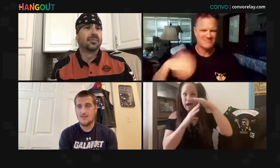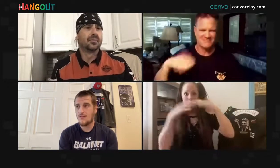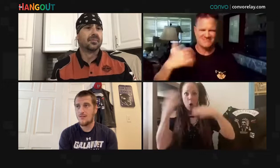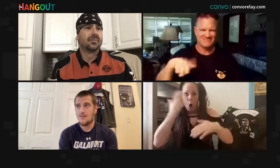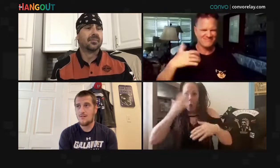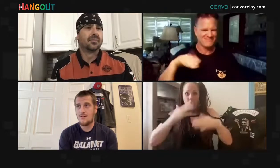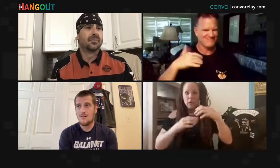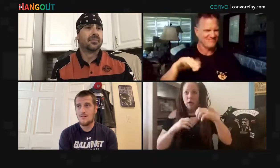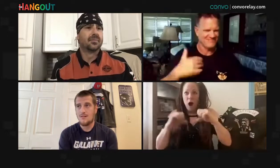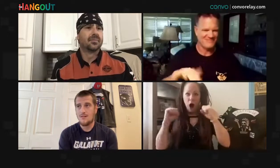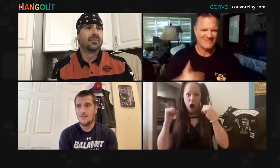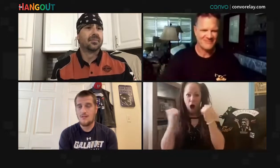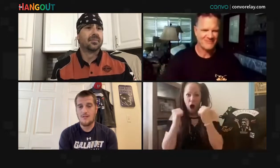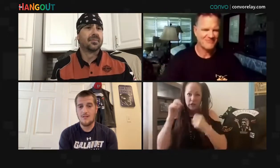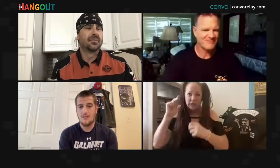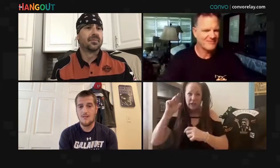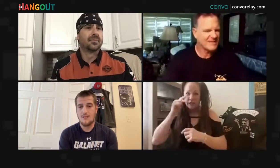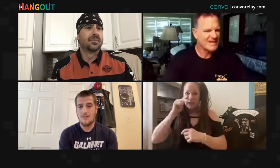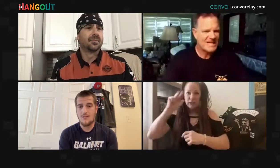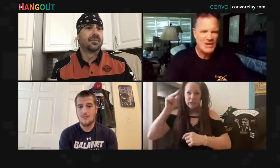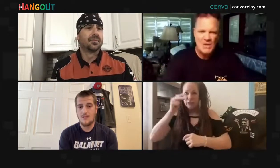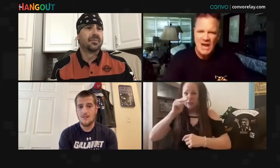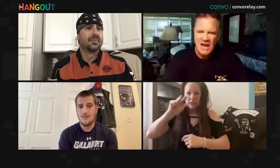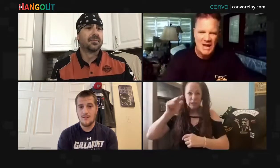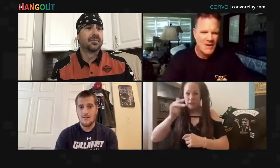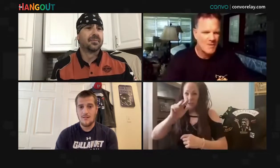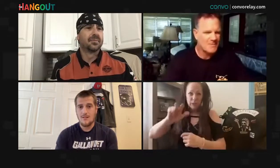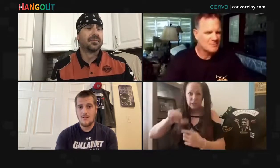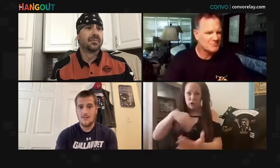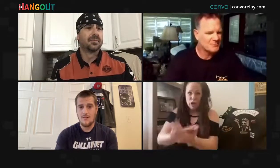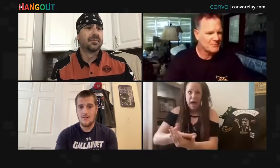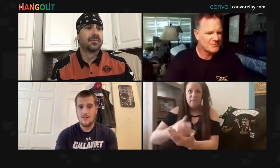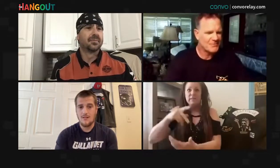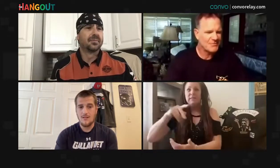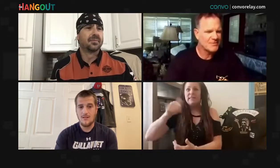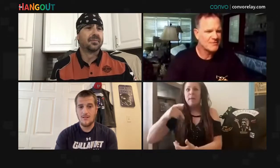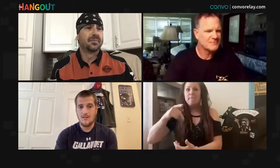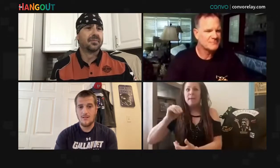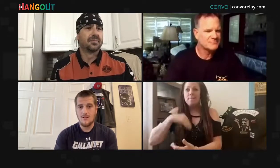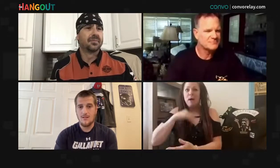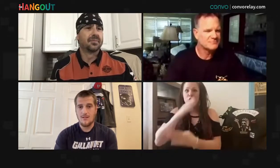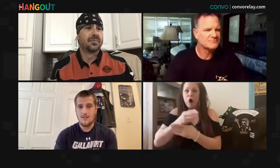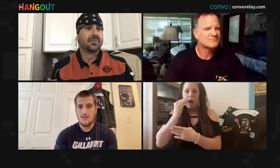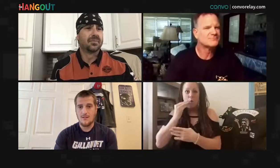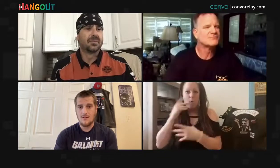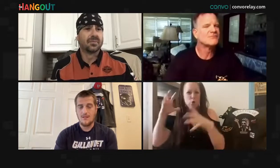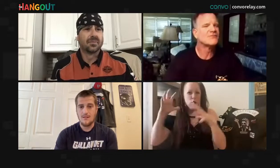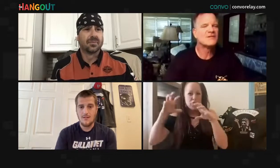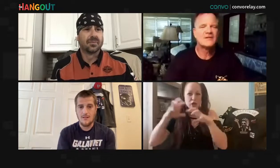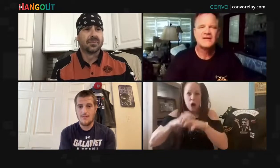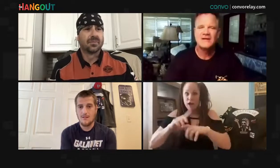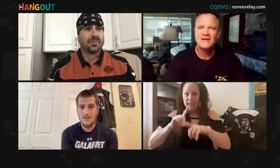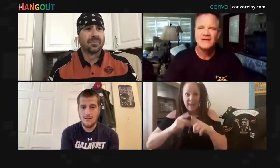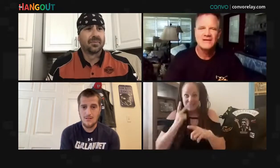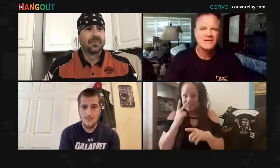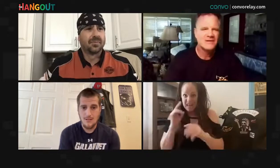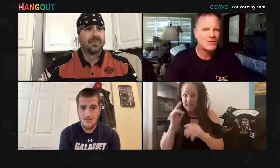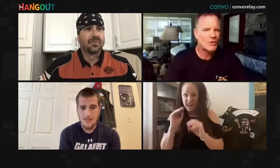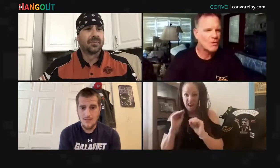on the road. wow. And it was so cold trying to go and drive. And then I got there about 7 p.m.